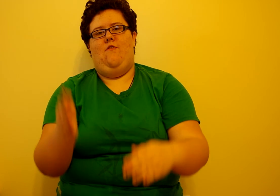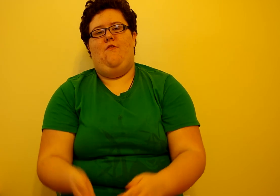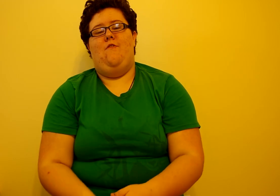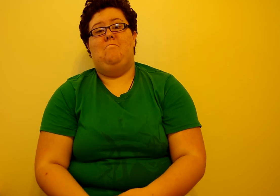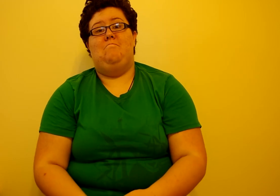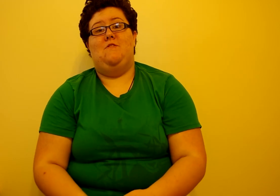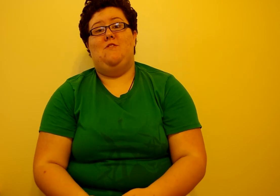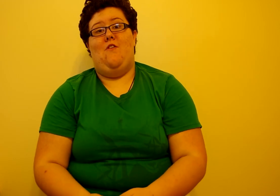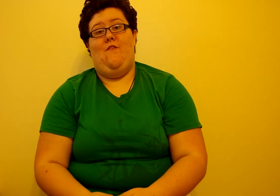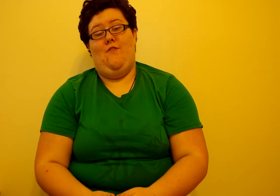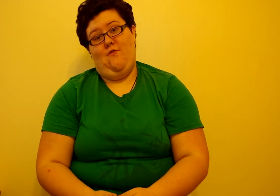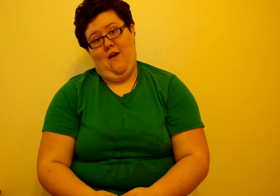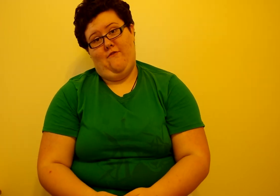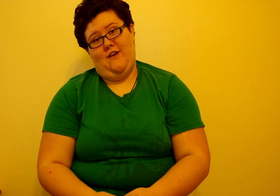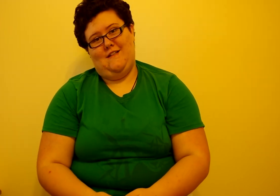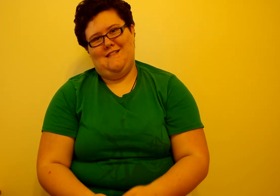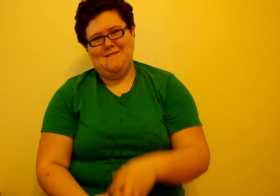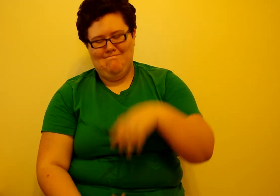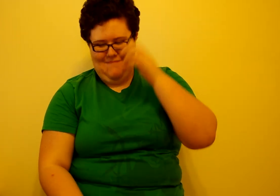off. Sorry for the graphics.